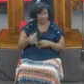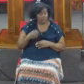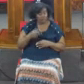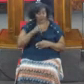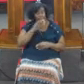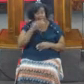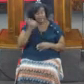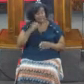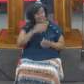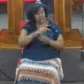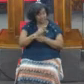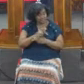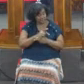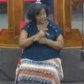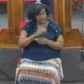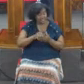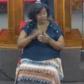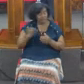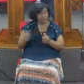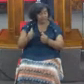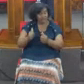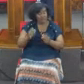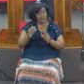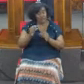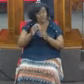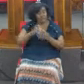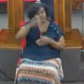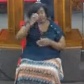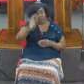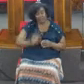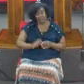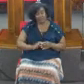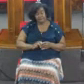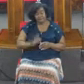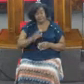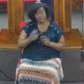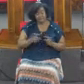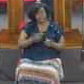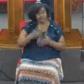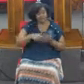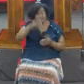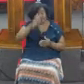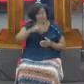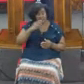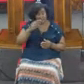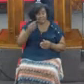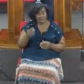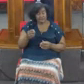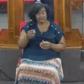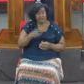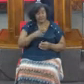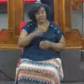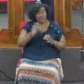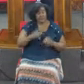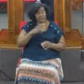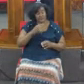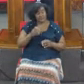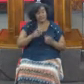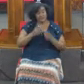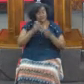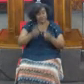careful. We follow the commandments of God. We do what God says. You could be a